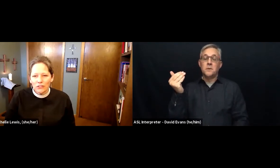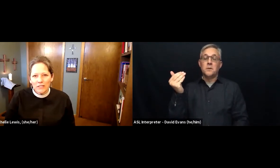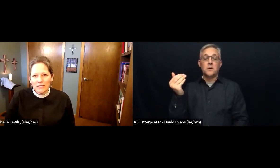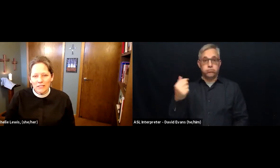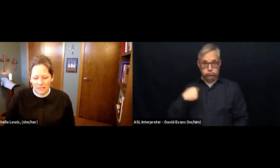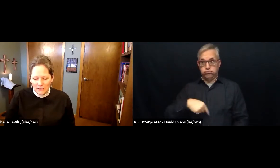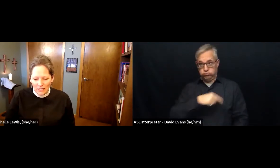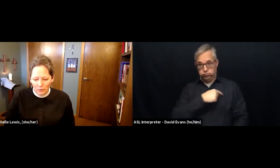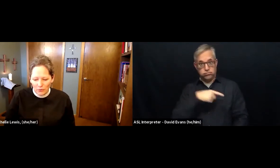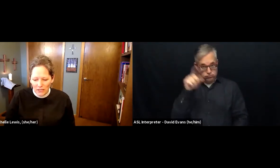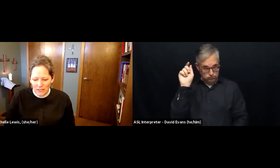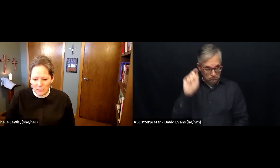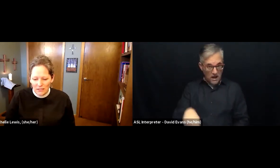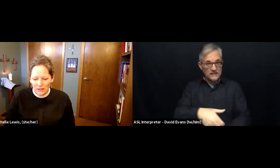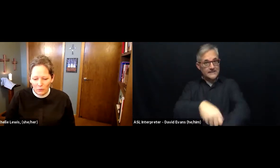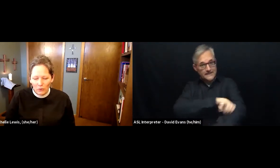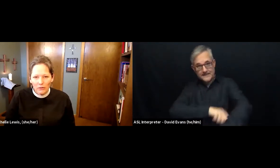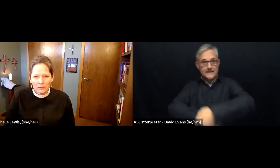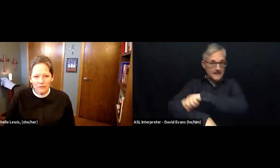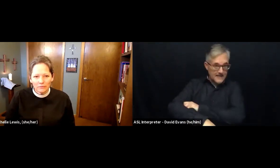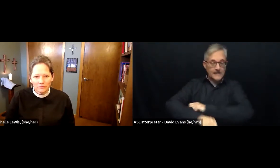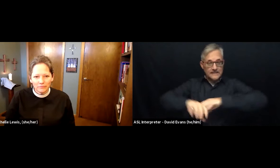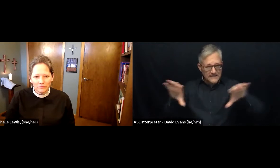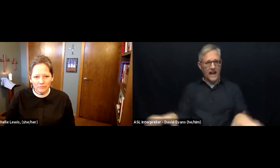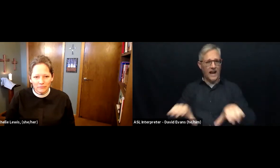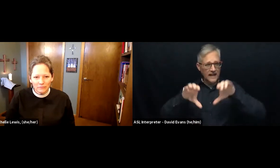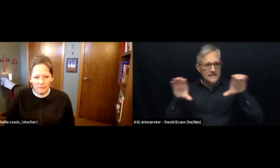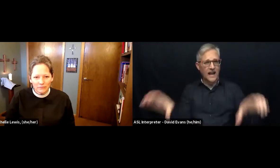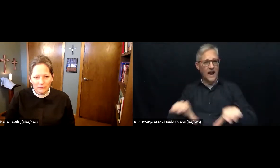creating justice and peace in the world.